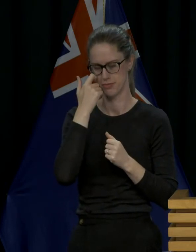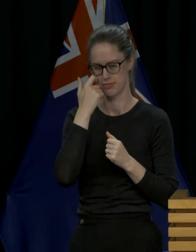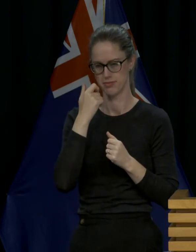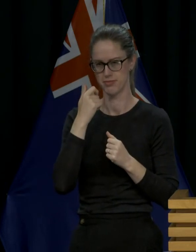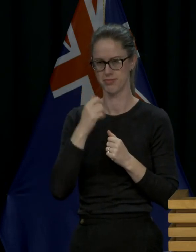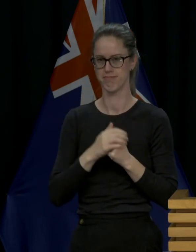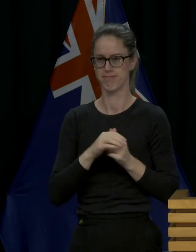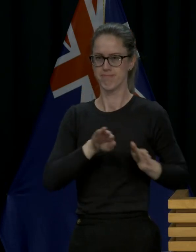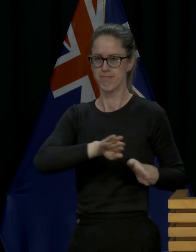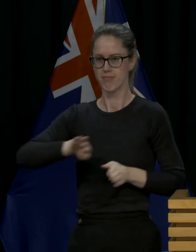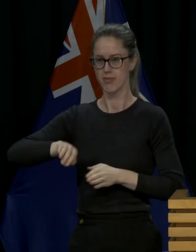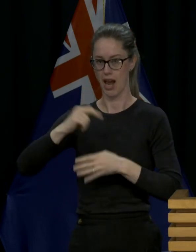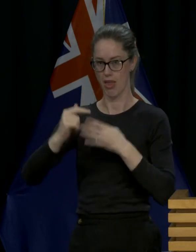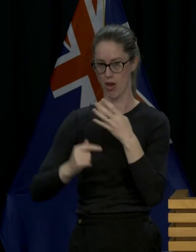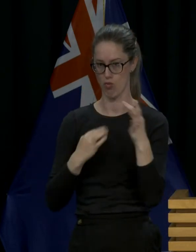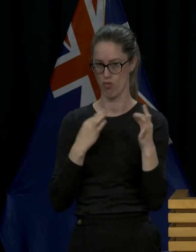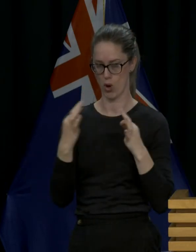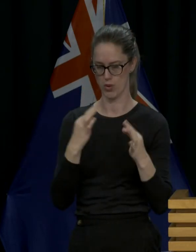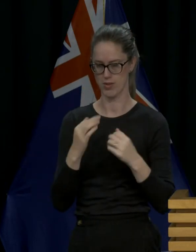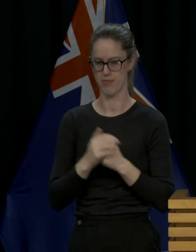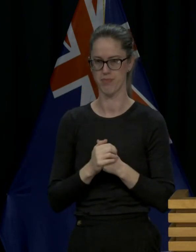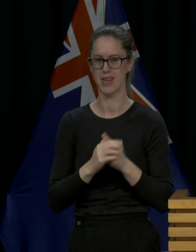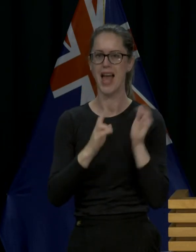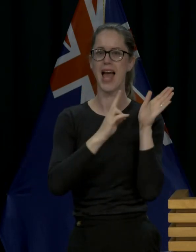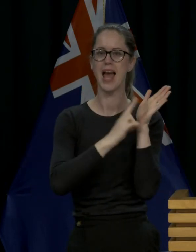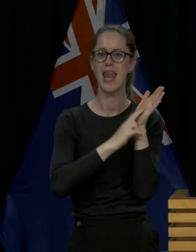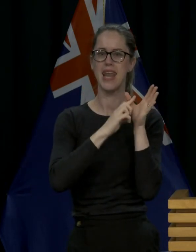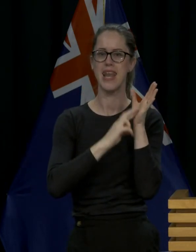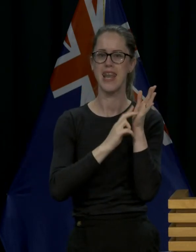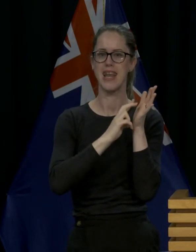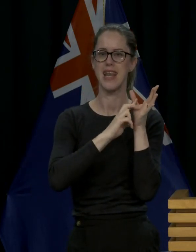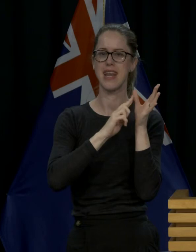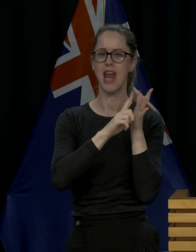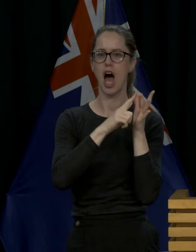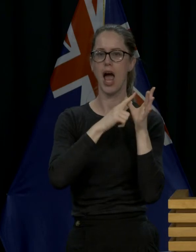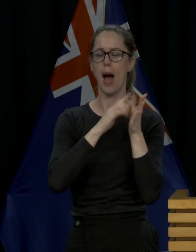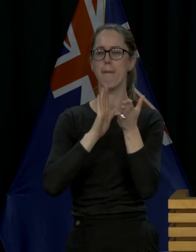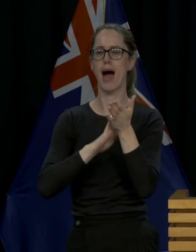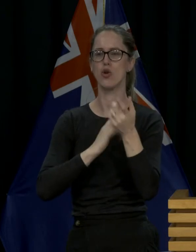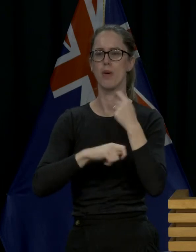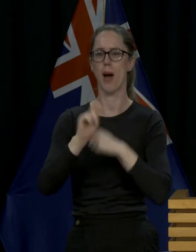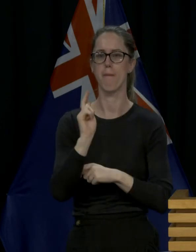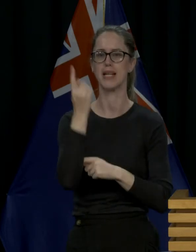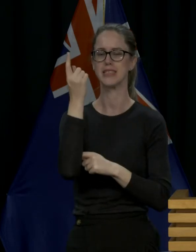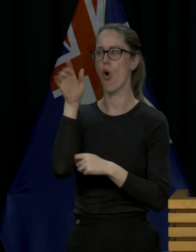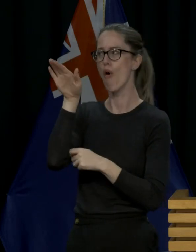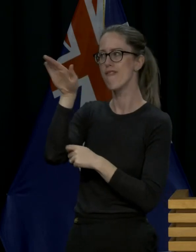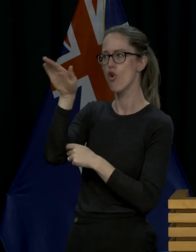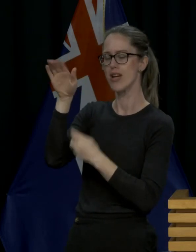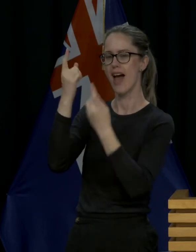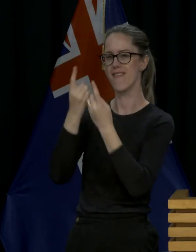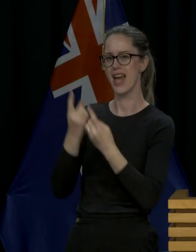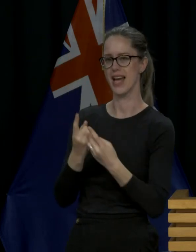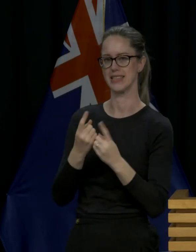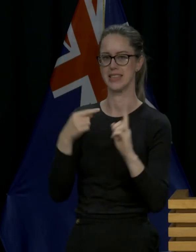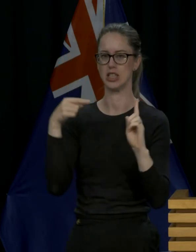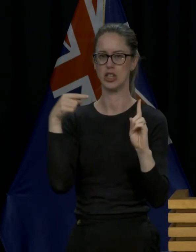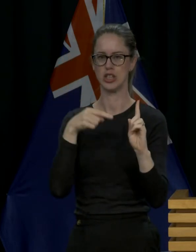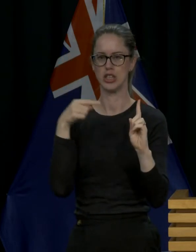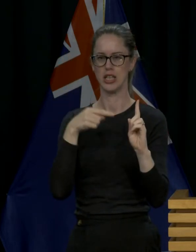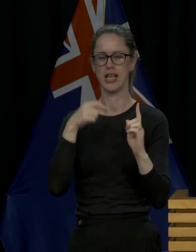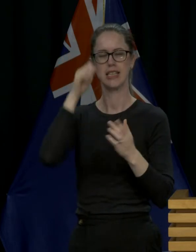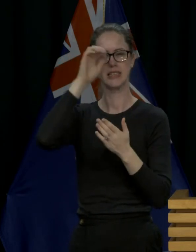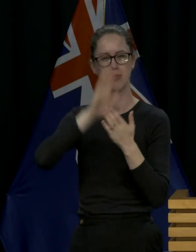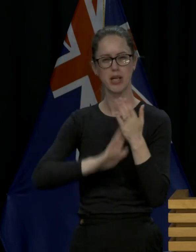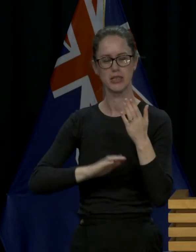key appointments. Nanaia Mahuta will become our Minister of Foreign Affairs. She brings the